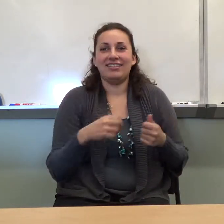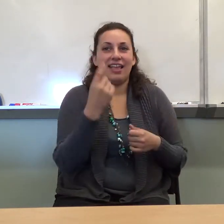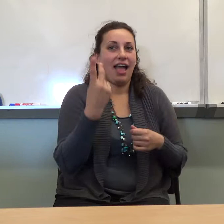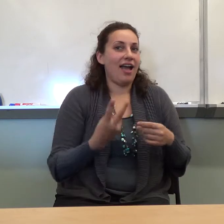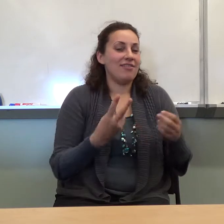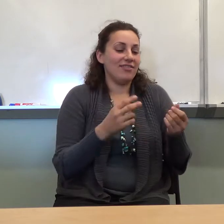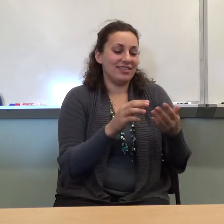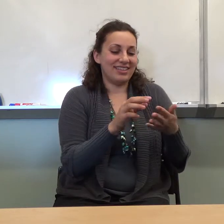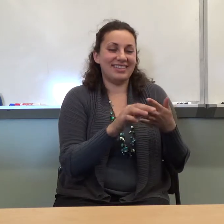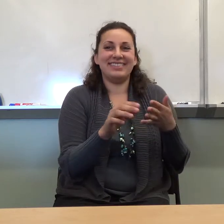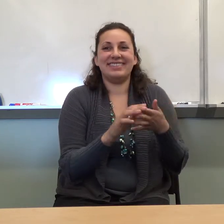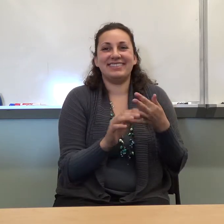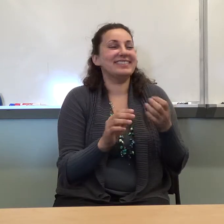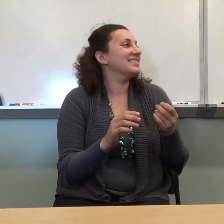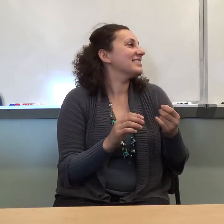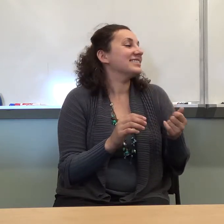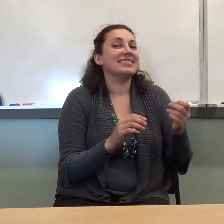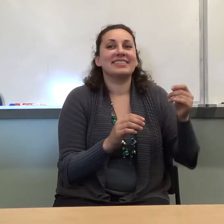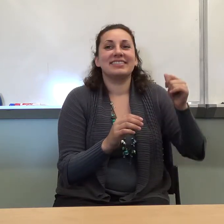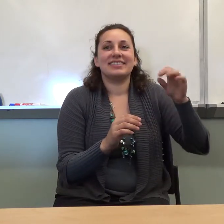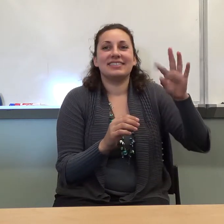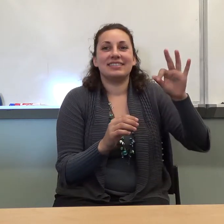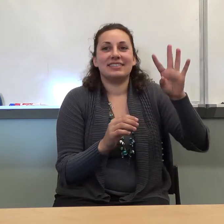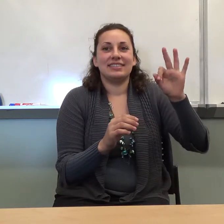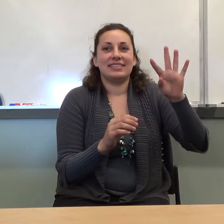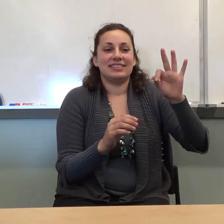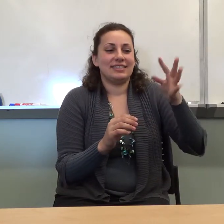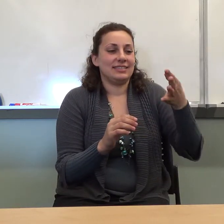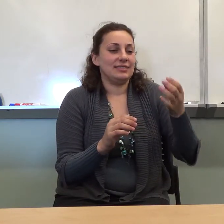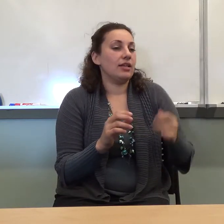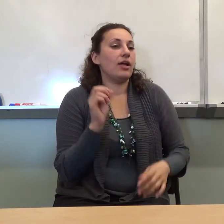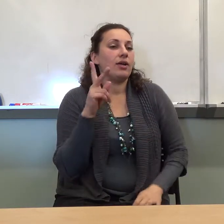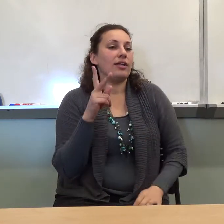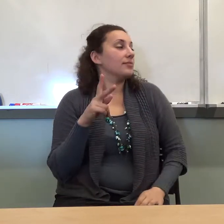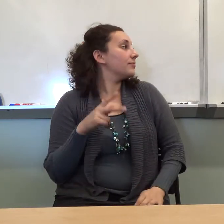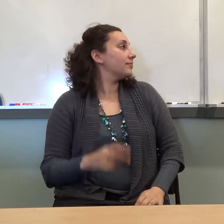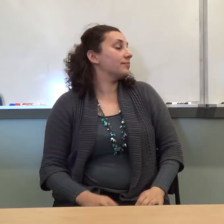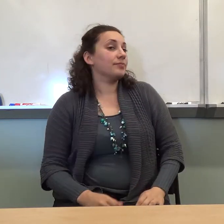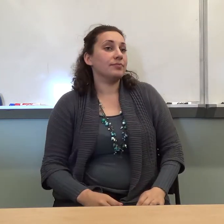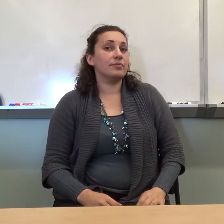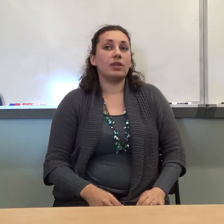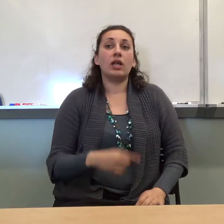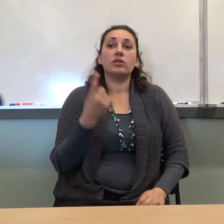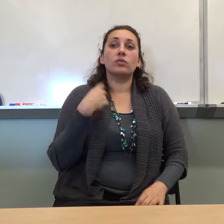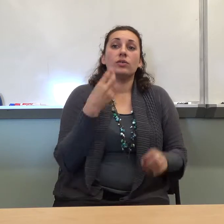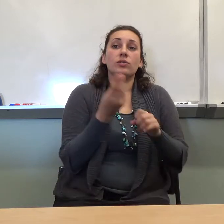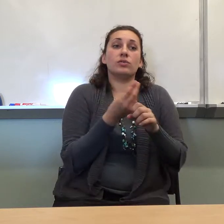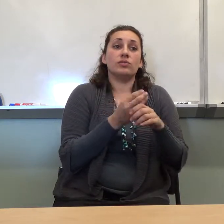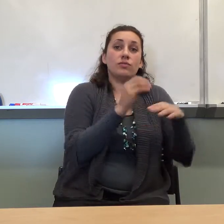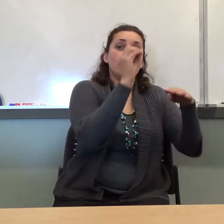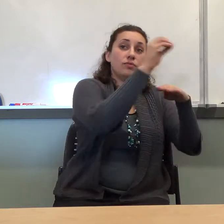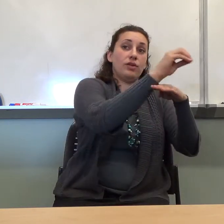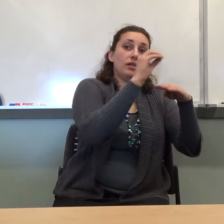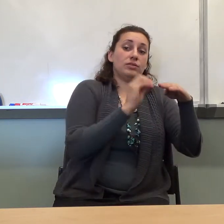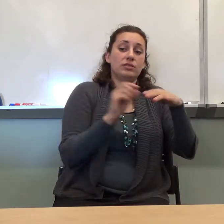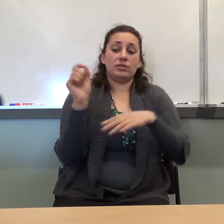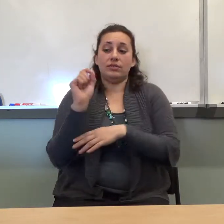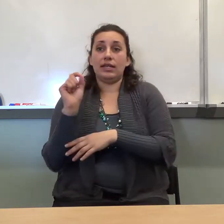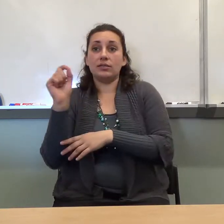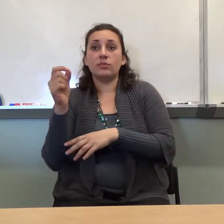That's pretty bad. What we'd like to do is go between fractions and decimals with a sense of ease. And